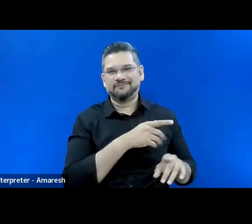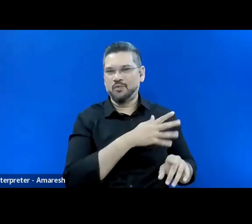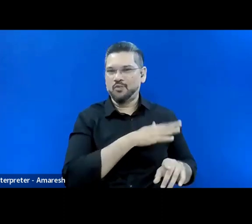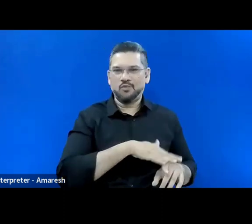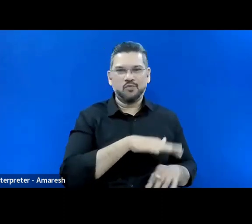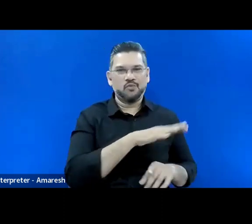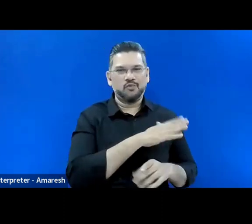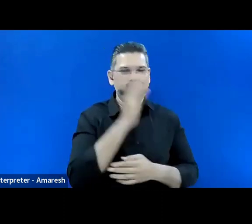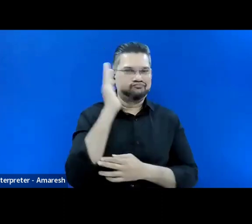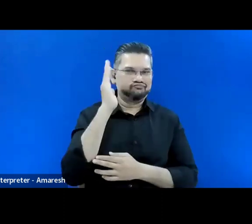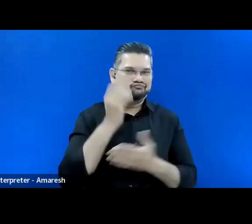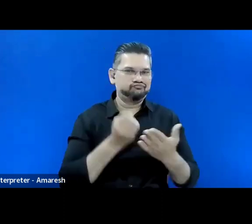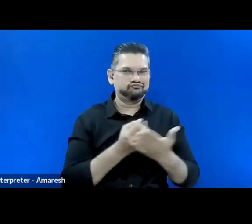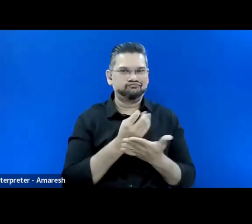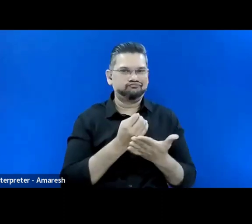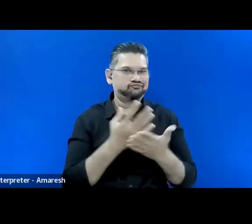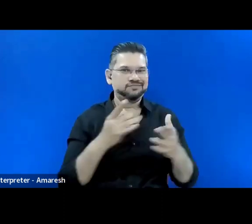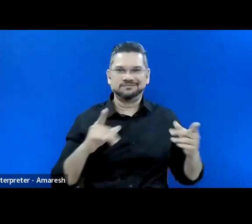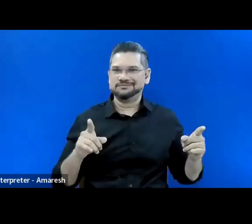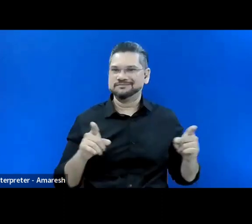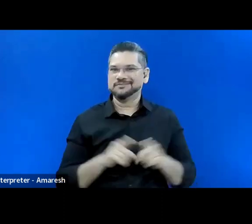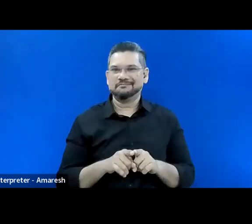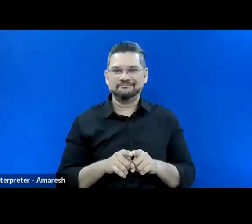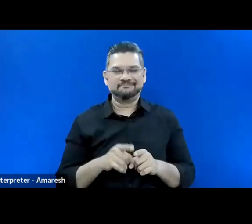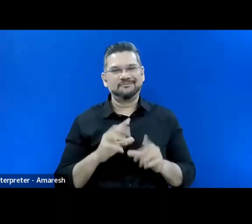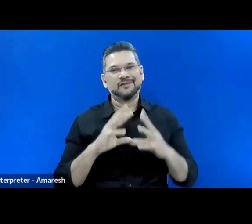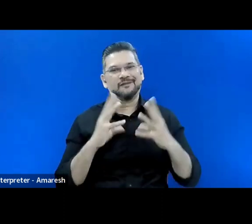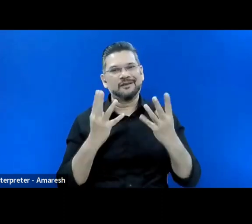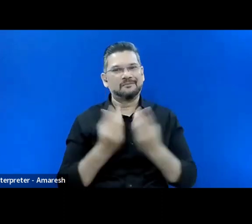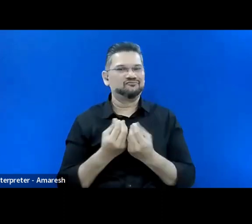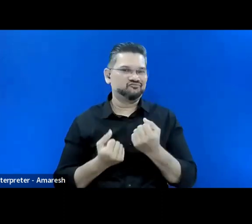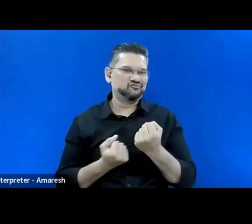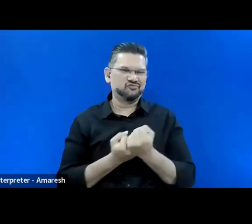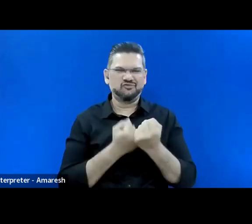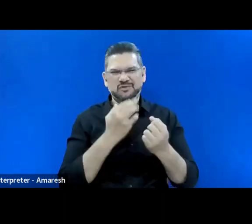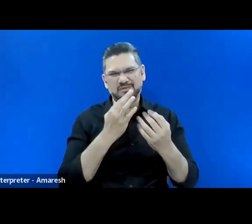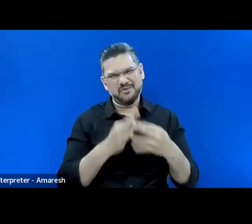yes, I think the family support is really important.